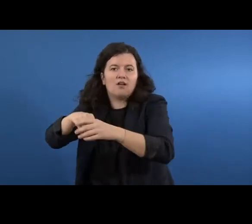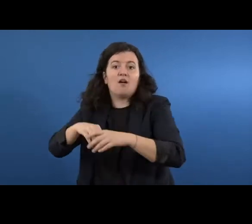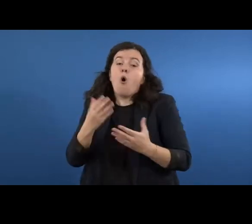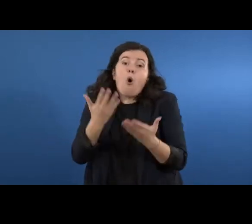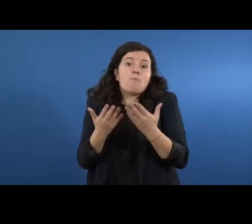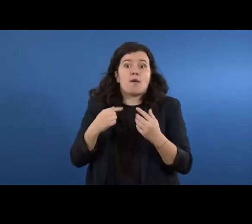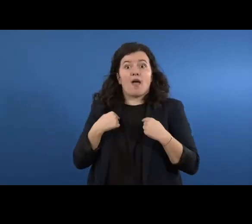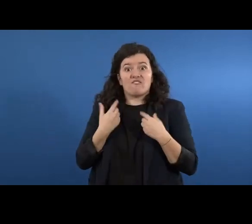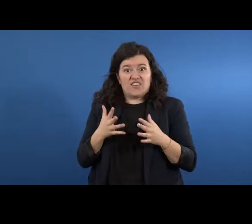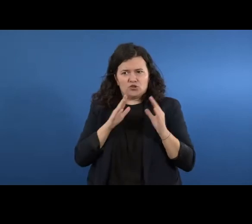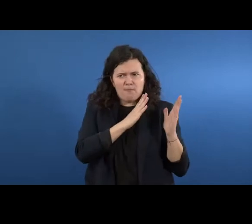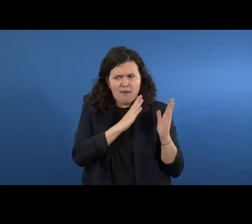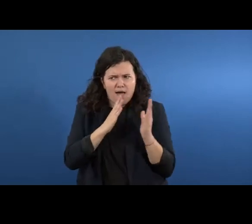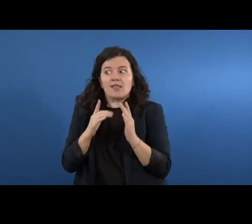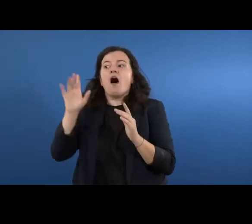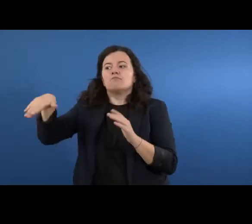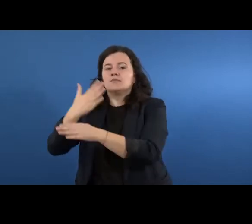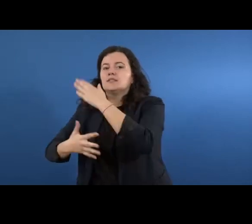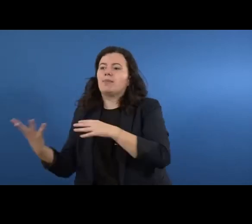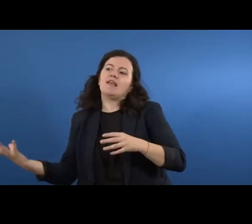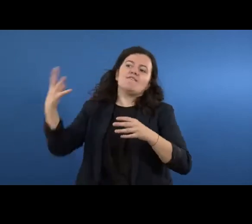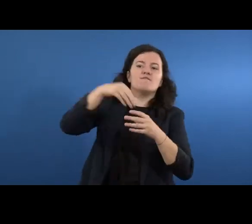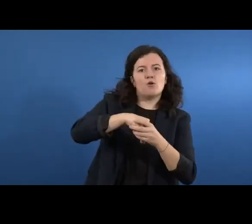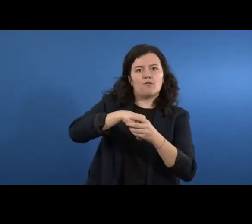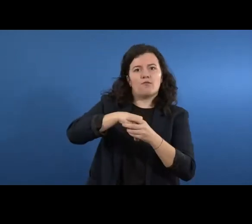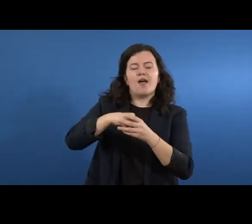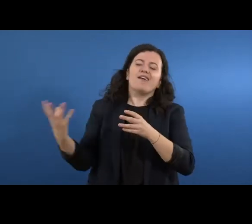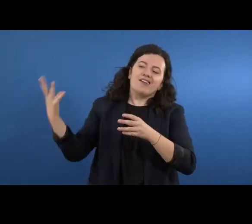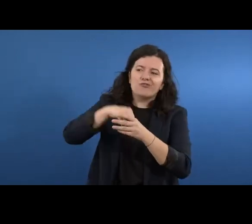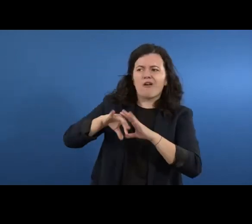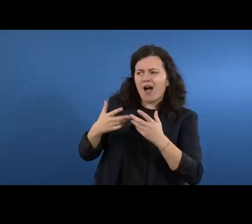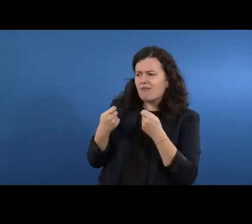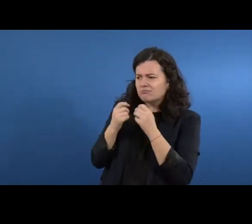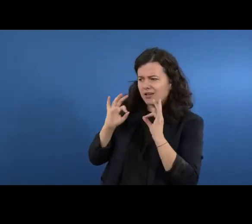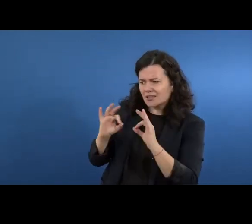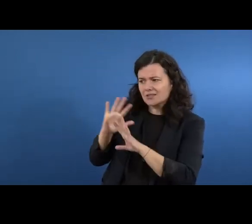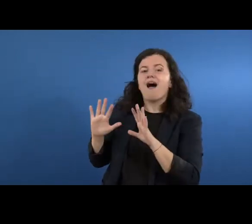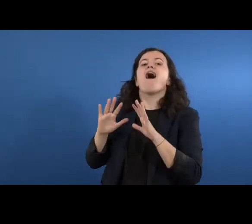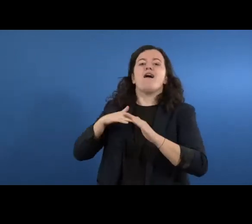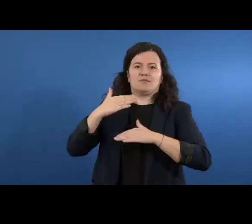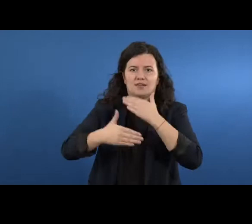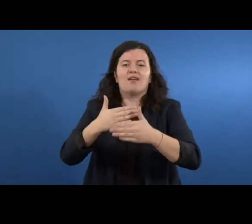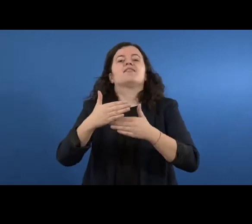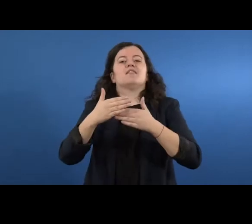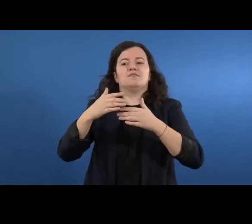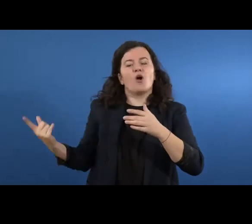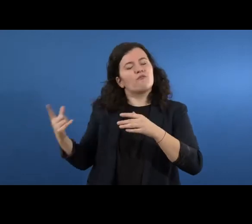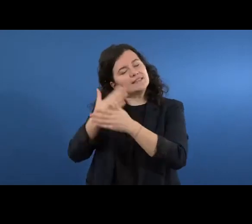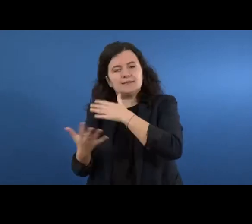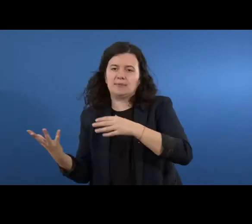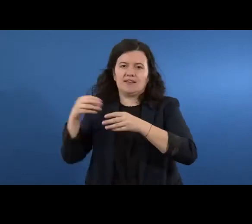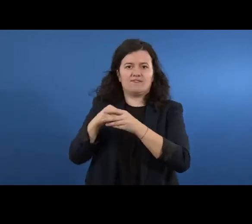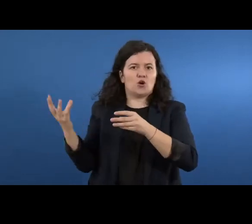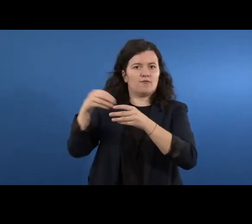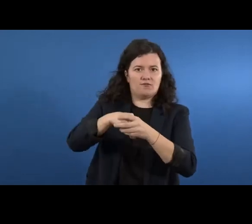every stage of this and in the learning design innovation process as well. And Neil also